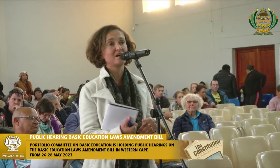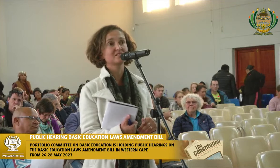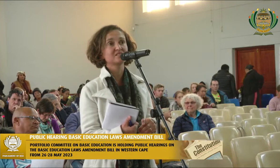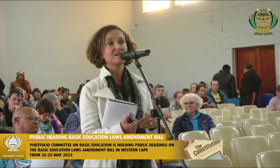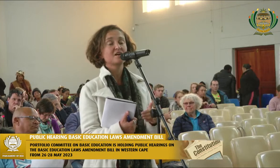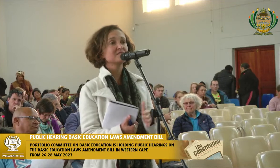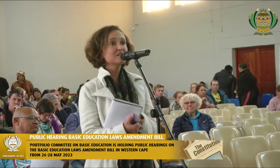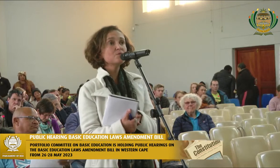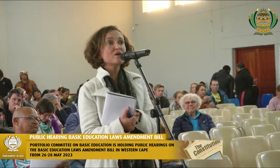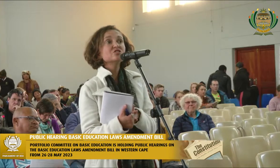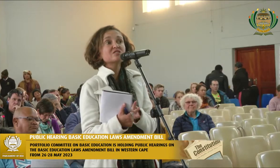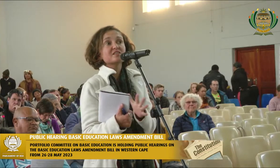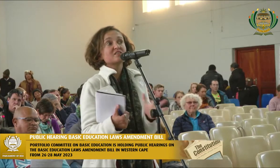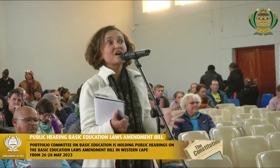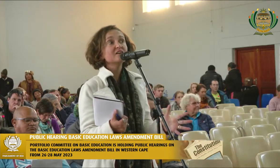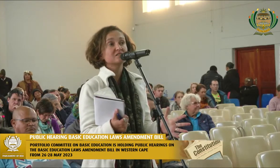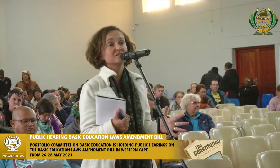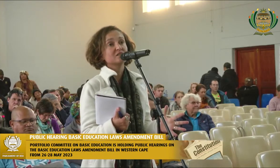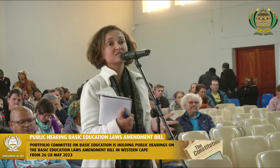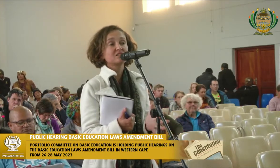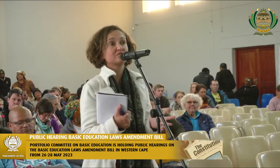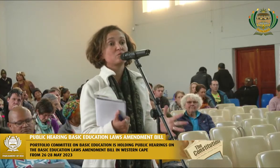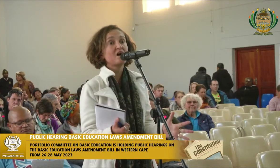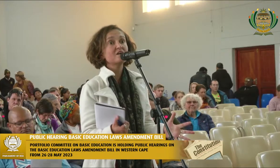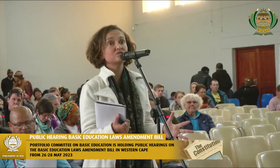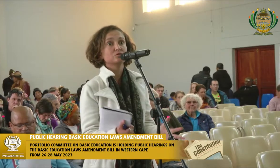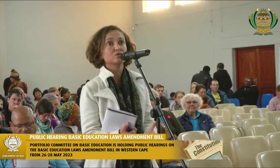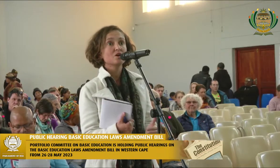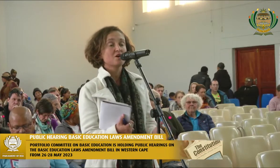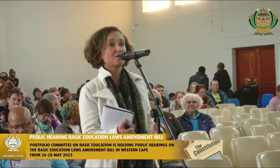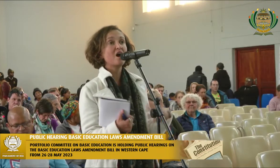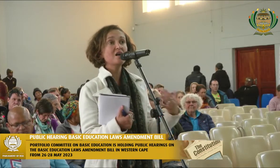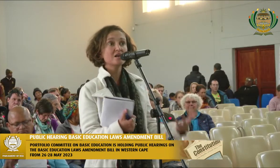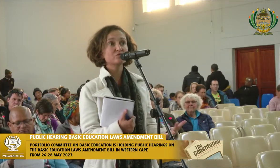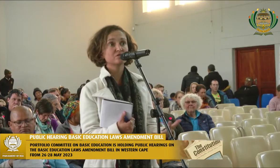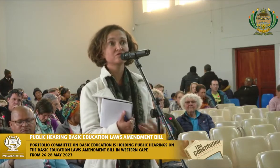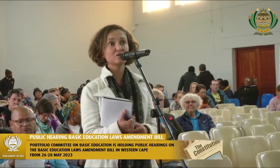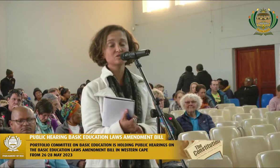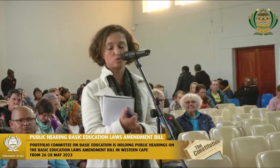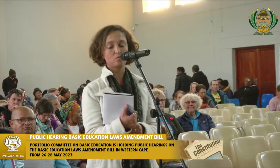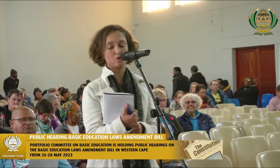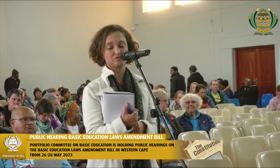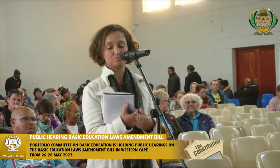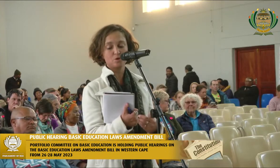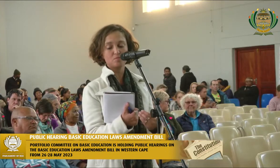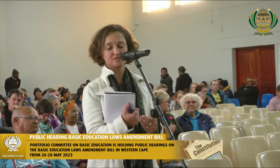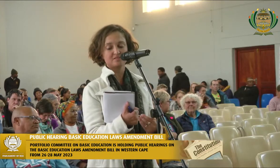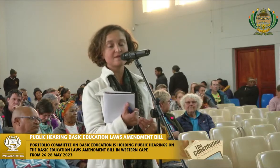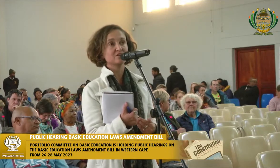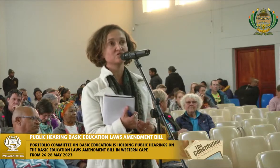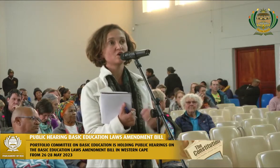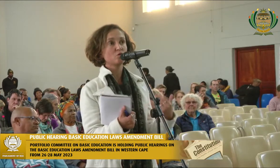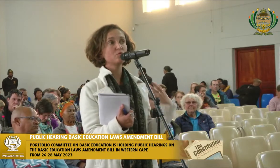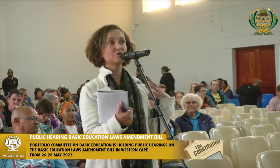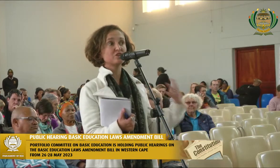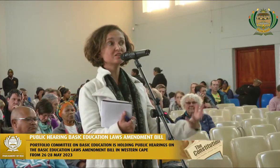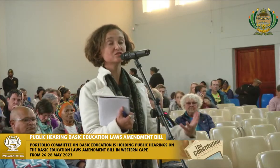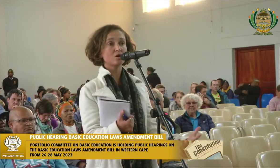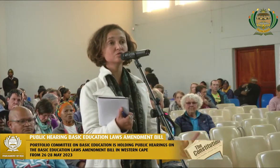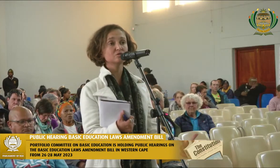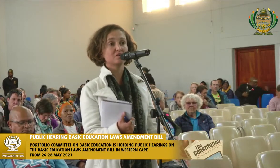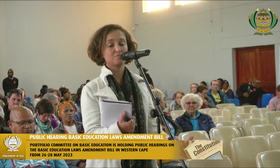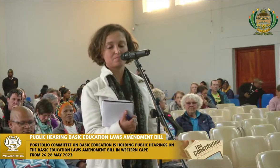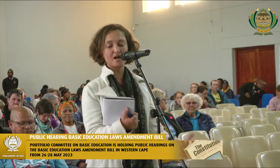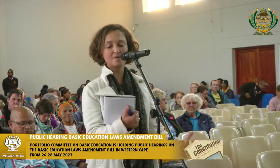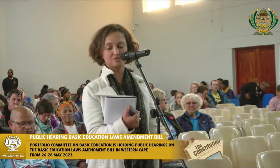take the bus. The separation anxiety that this gives rise to, the high levels of stress hormones and permanent damage were